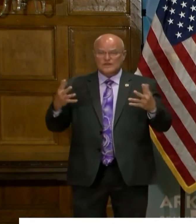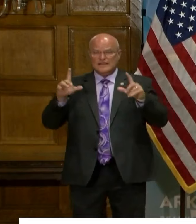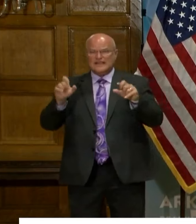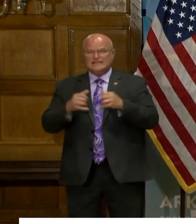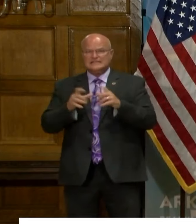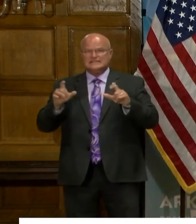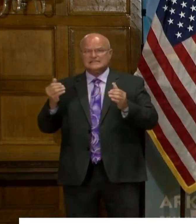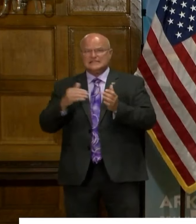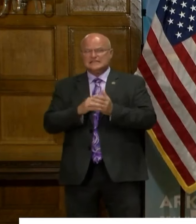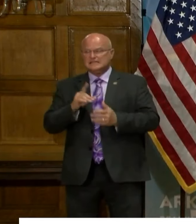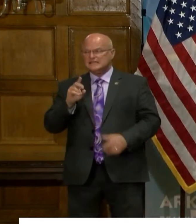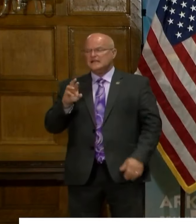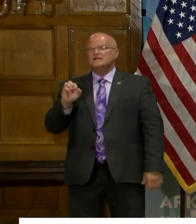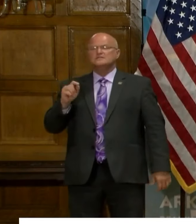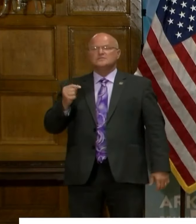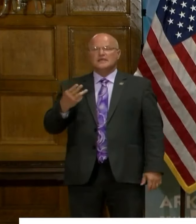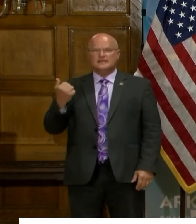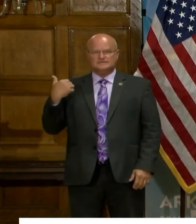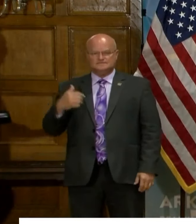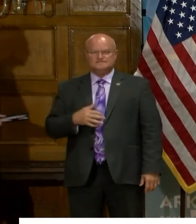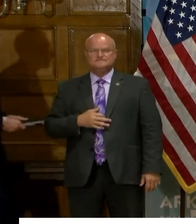again? Dr. Smith, do you want to?